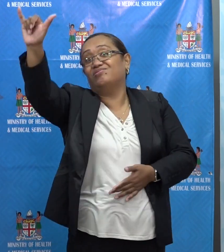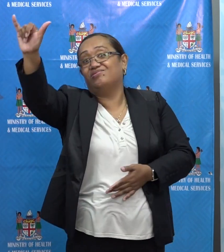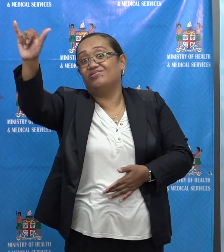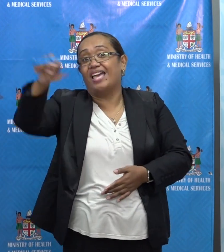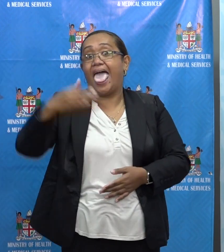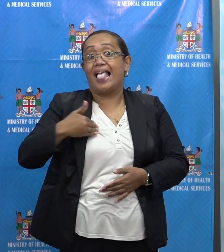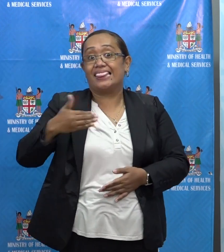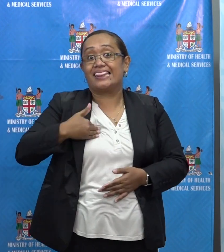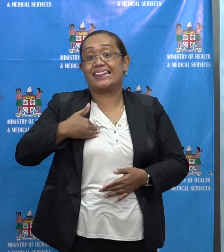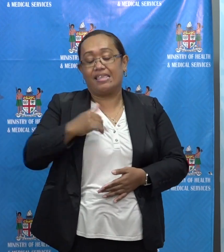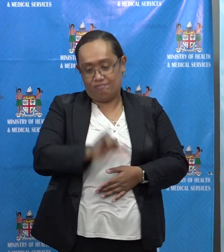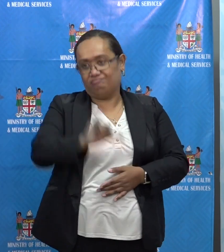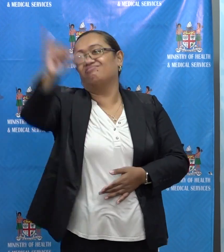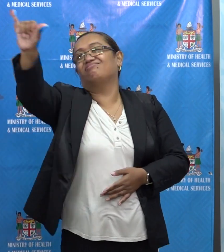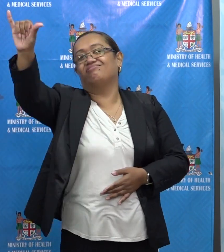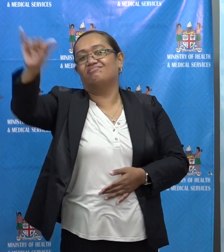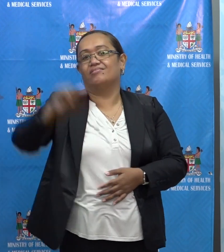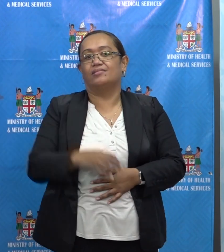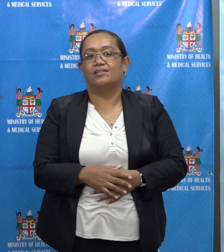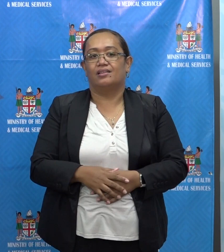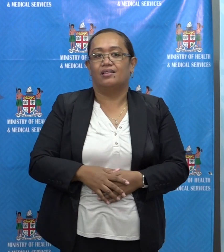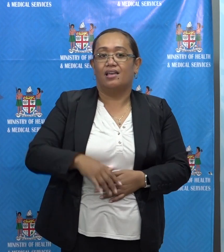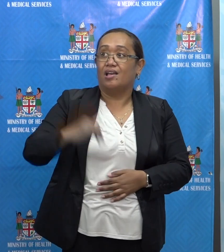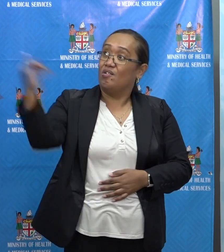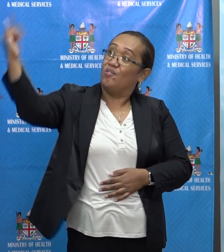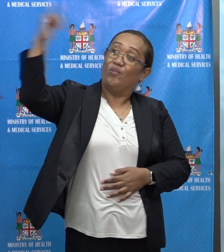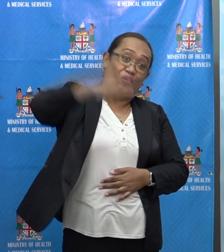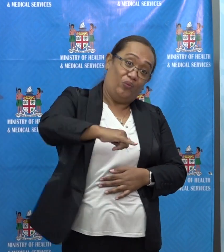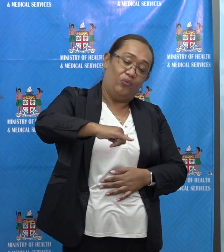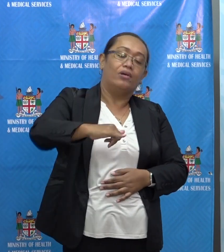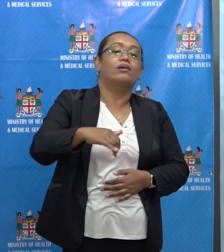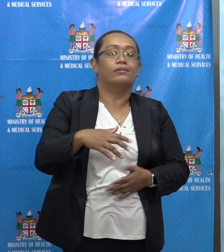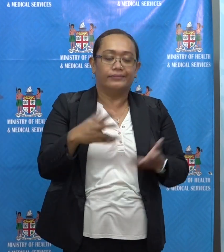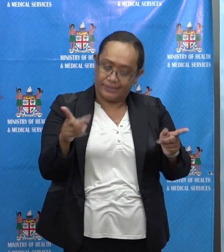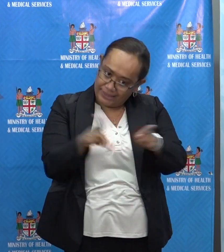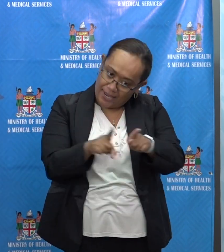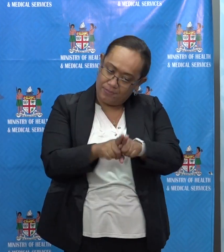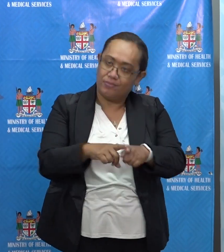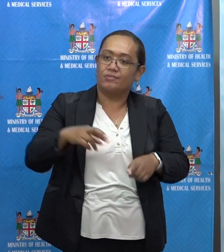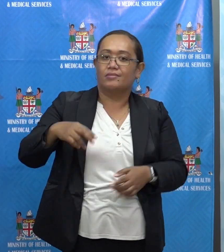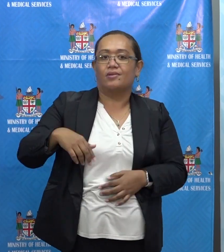the only ones that are returning will have to be those who are coming back from medical treatment.